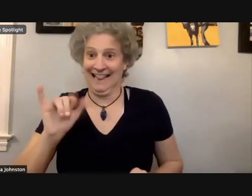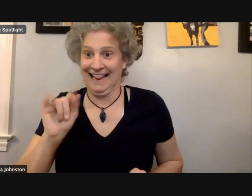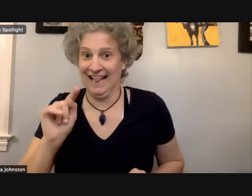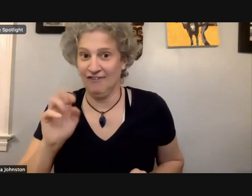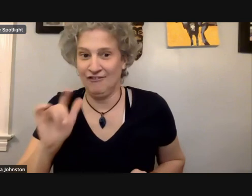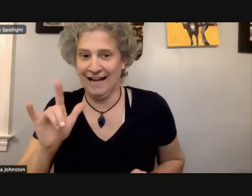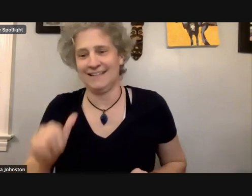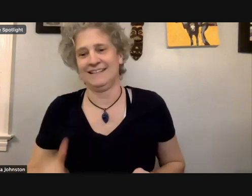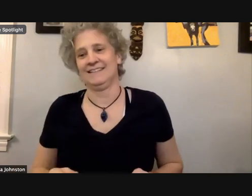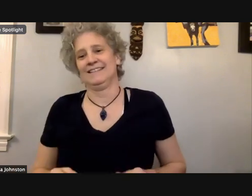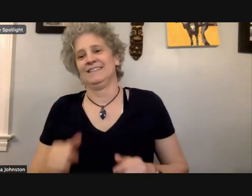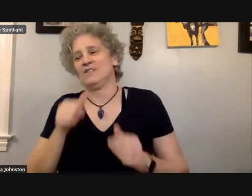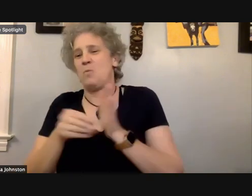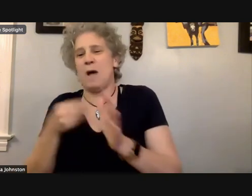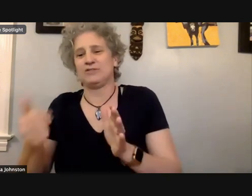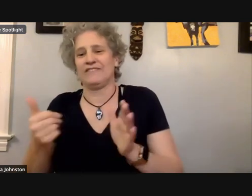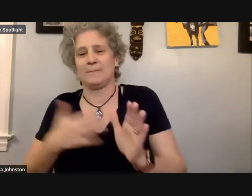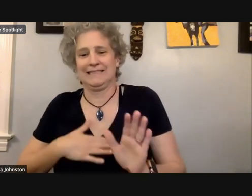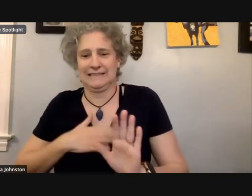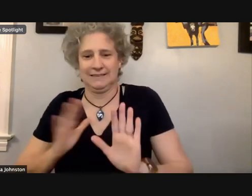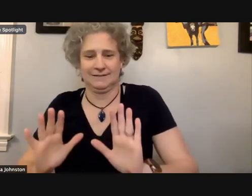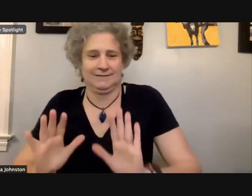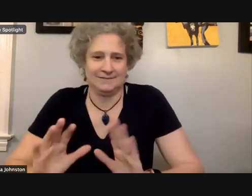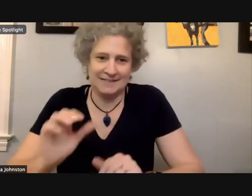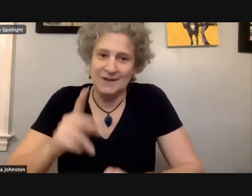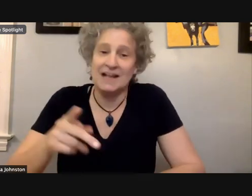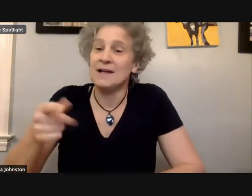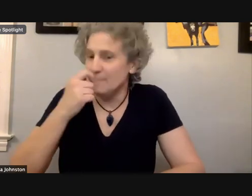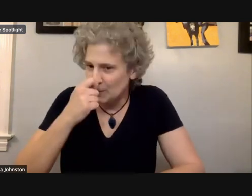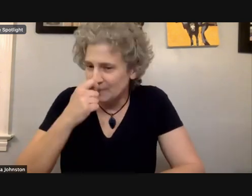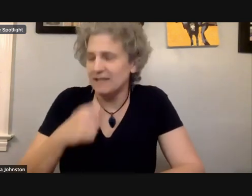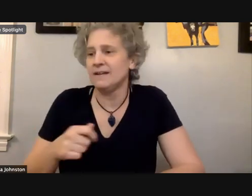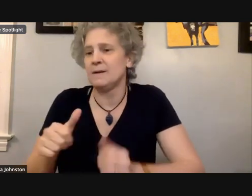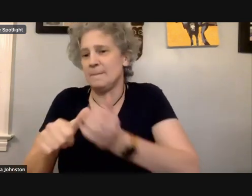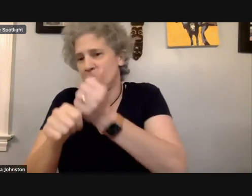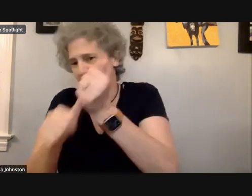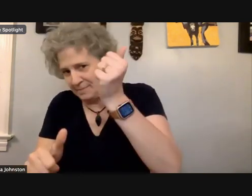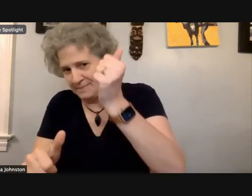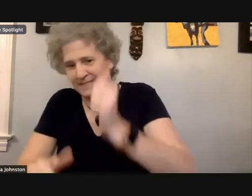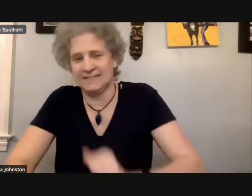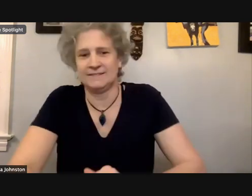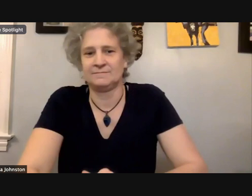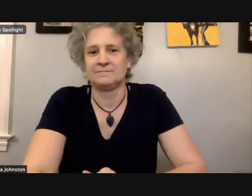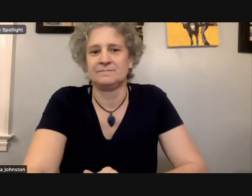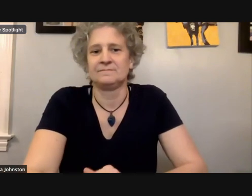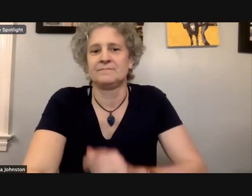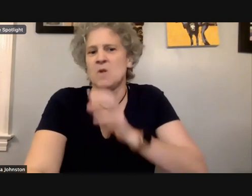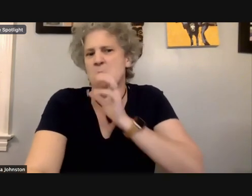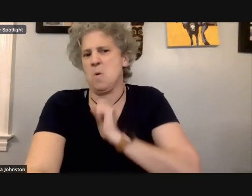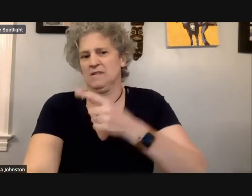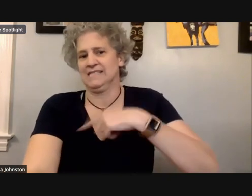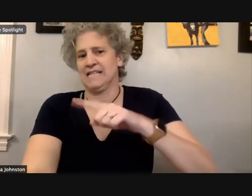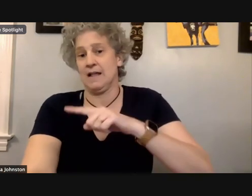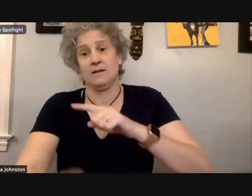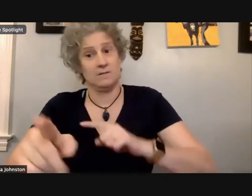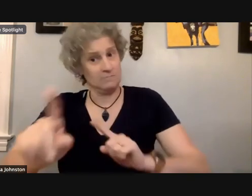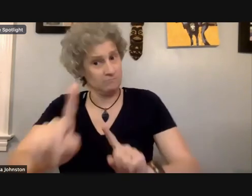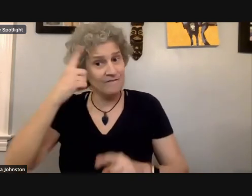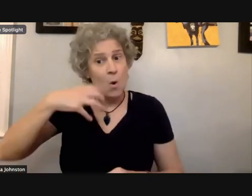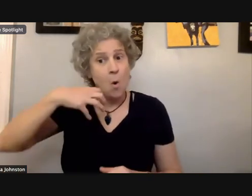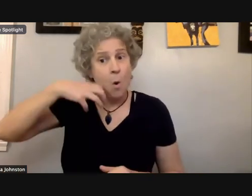wiped myself and did all the things. It's like, oh, a little bit too literal there. So poop, pee.